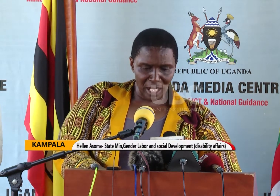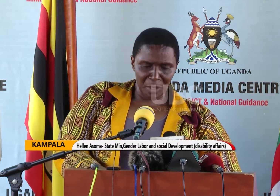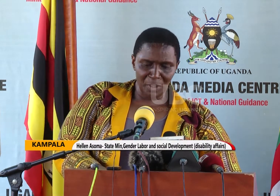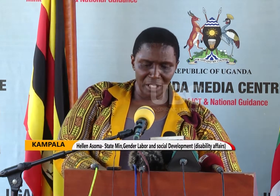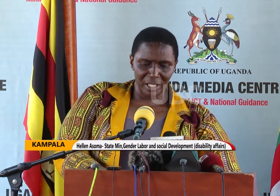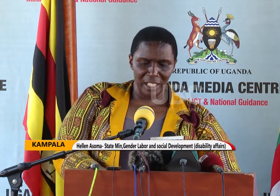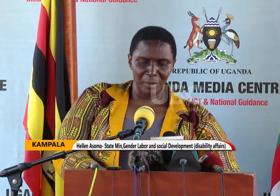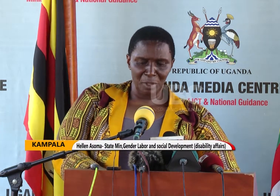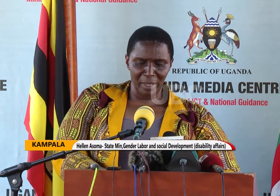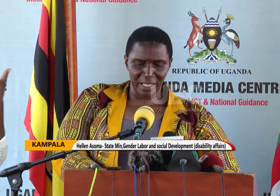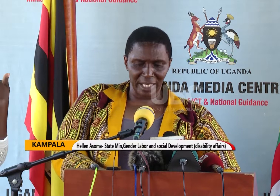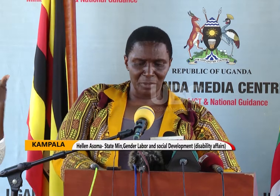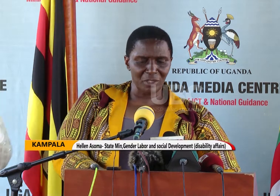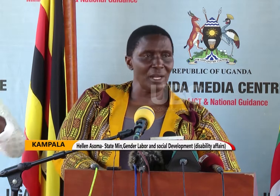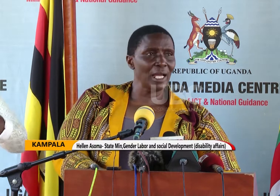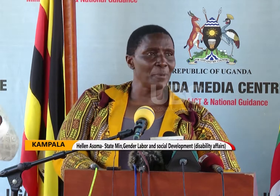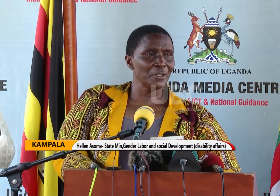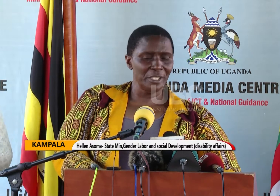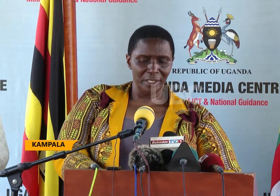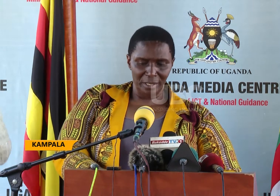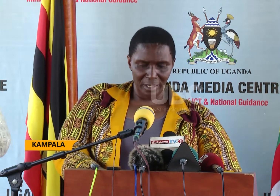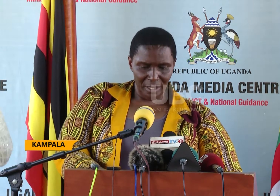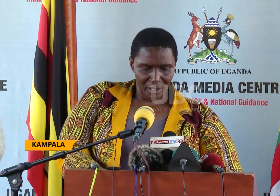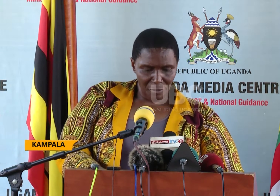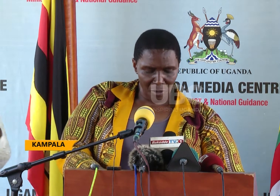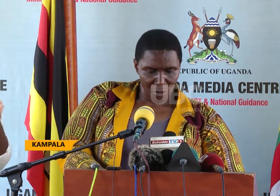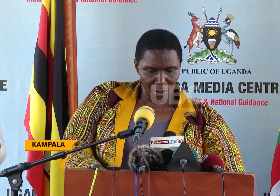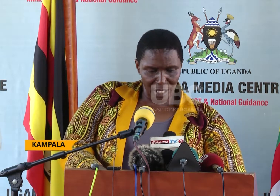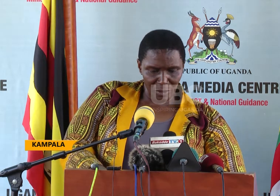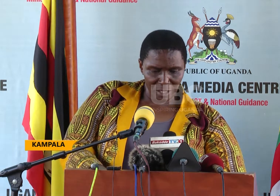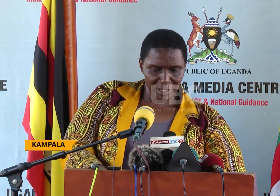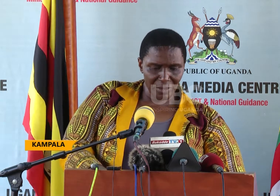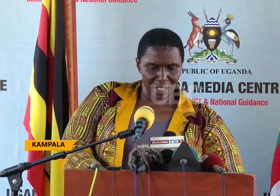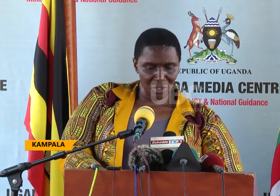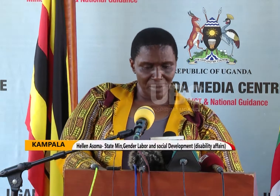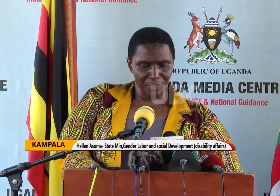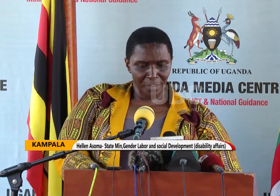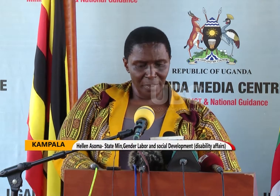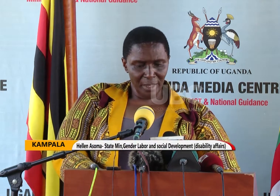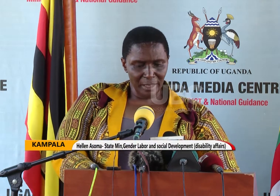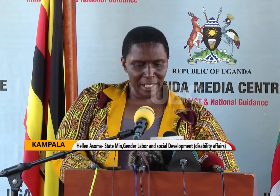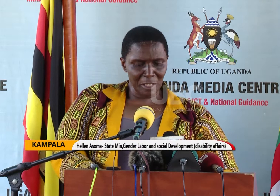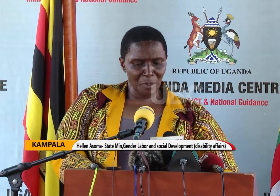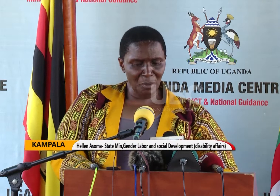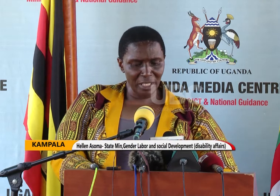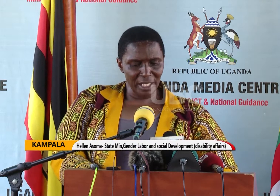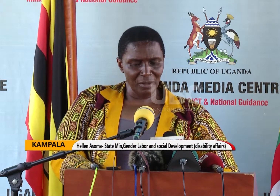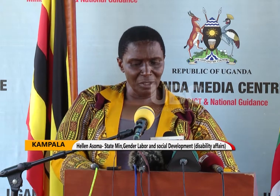and Sports is implementing a twin-track approach for inclusive education that is promoting inclusive